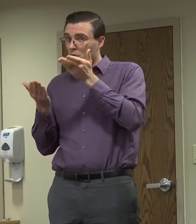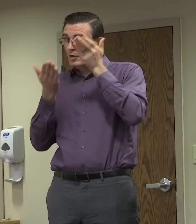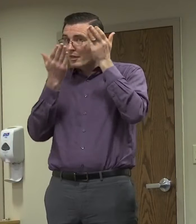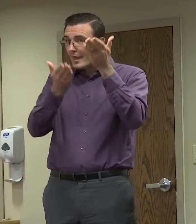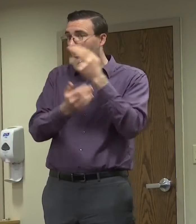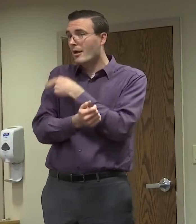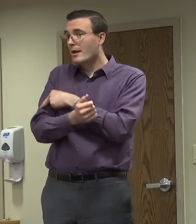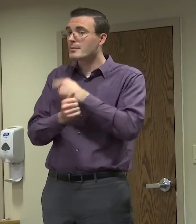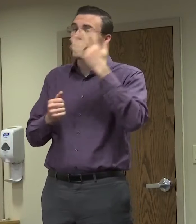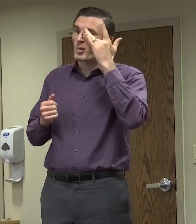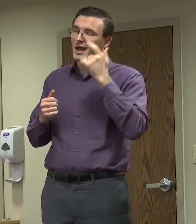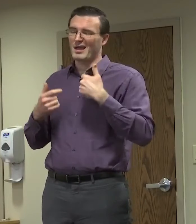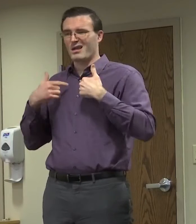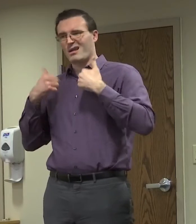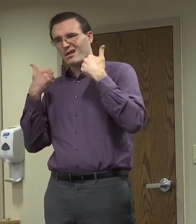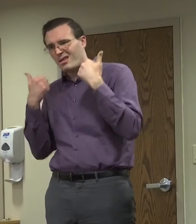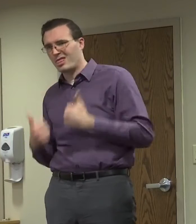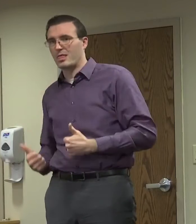be beneficial.